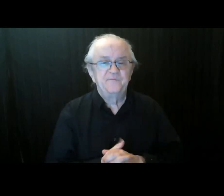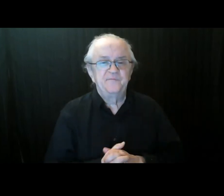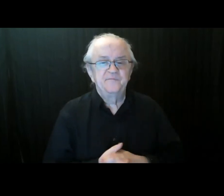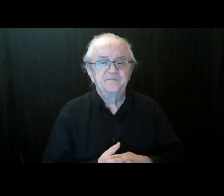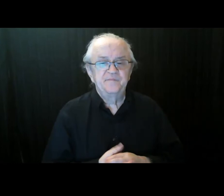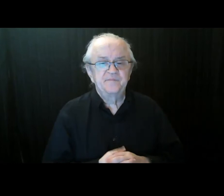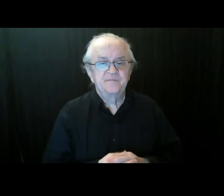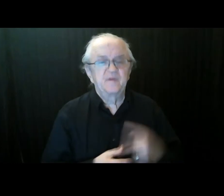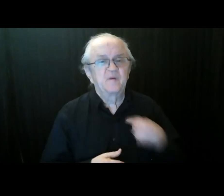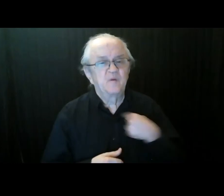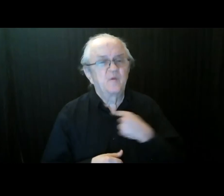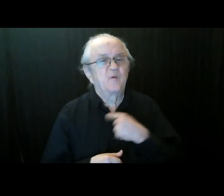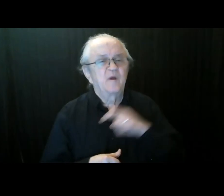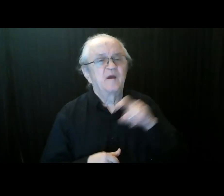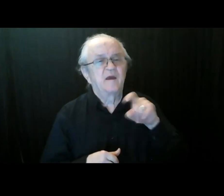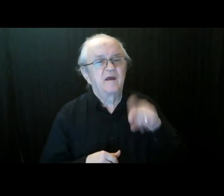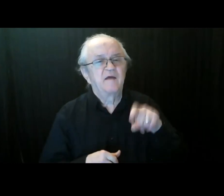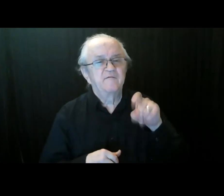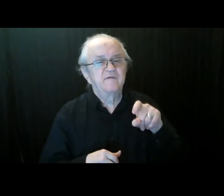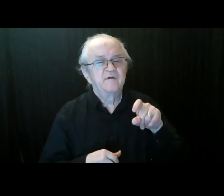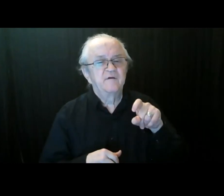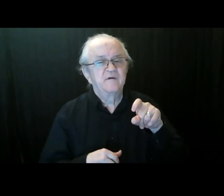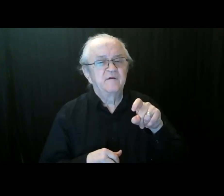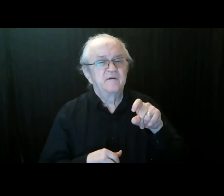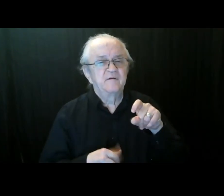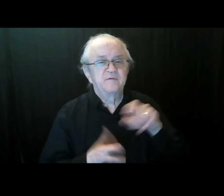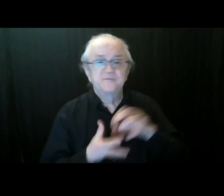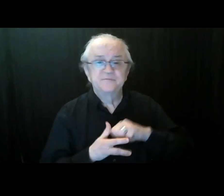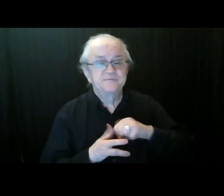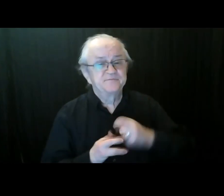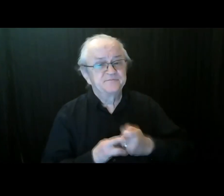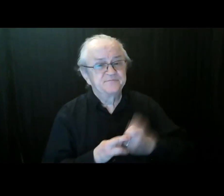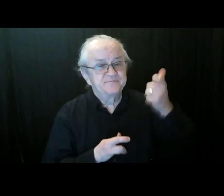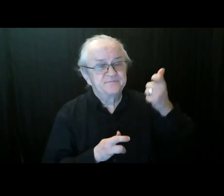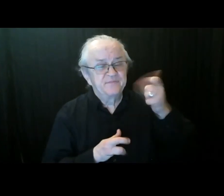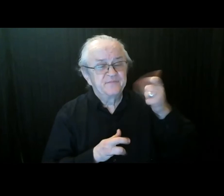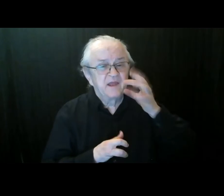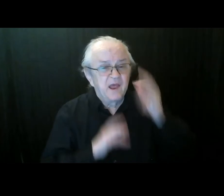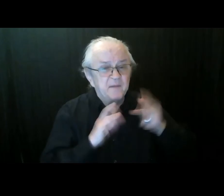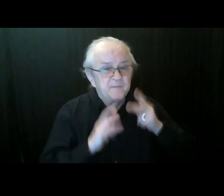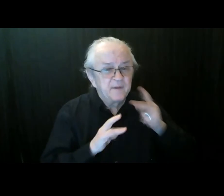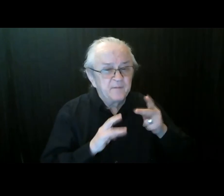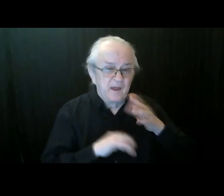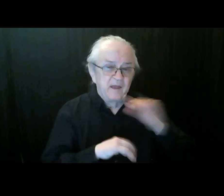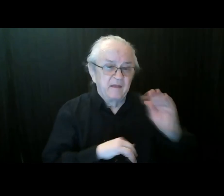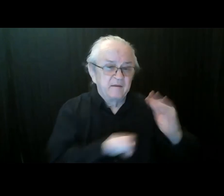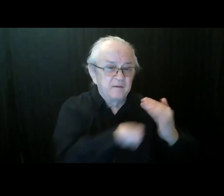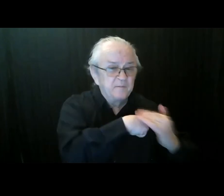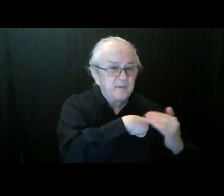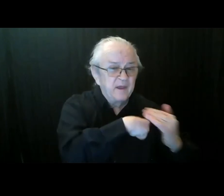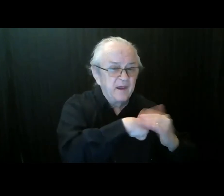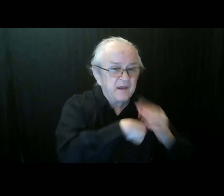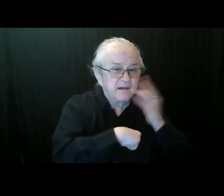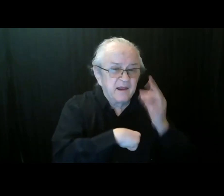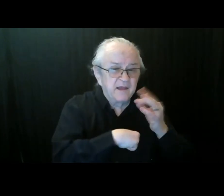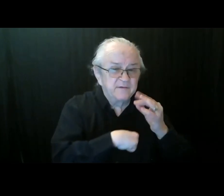We would have to remove cat people and their cats from our Christmas card